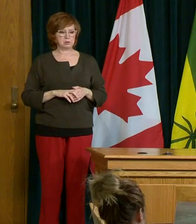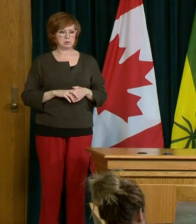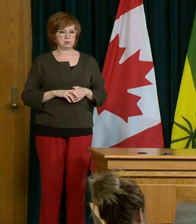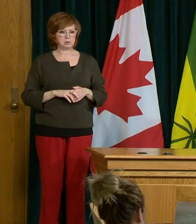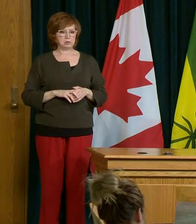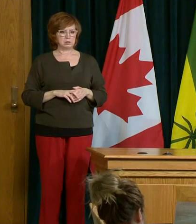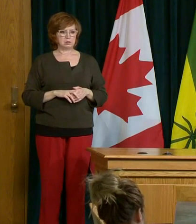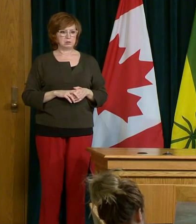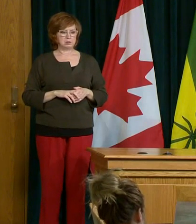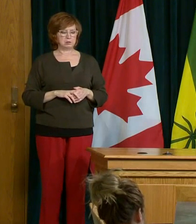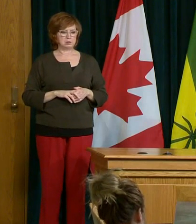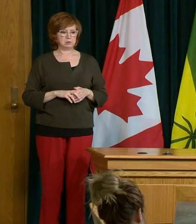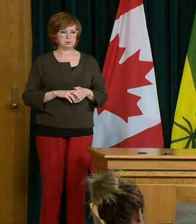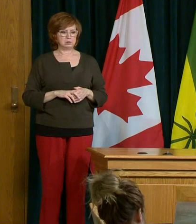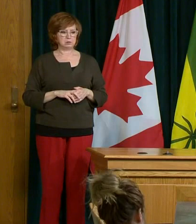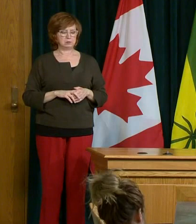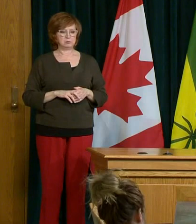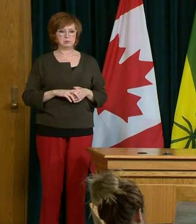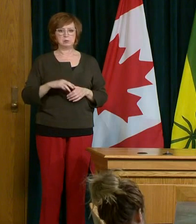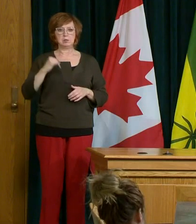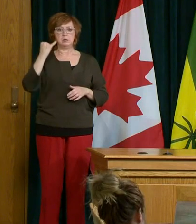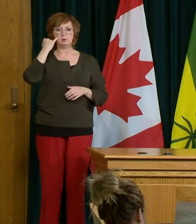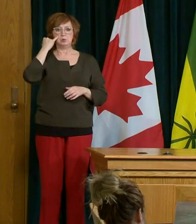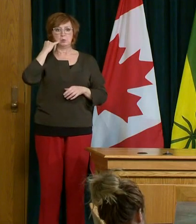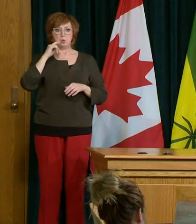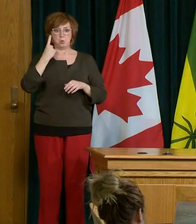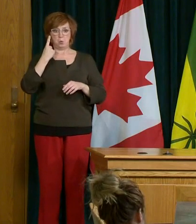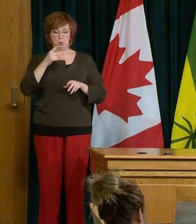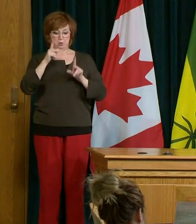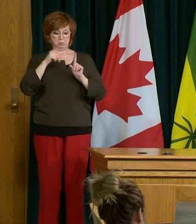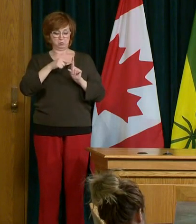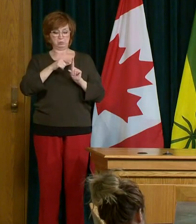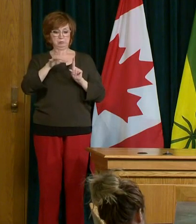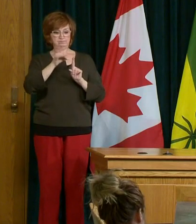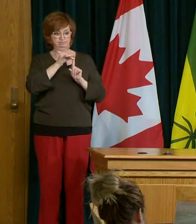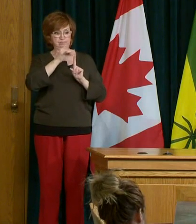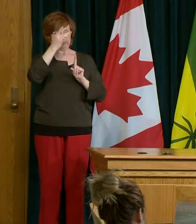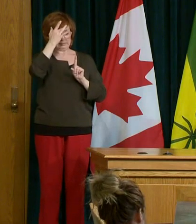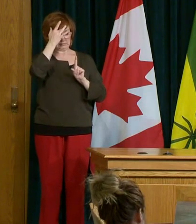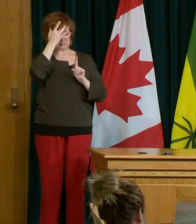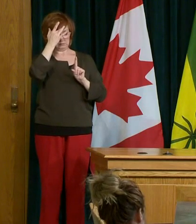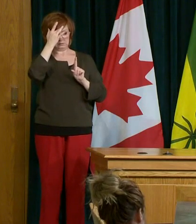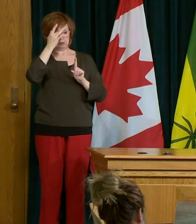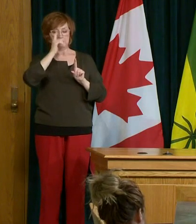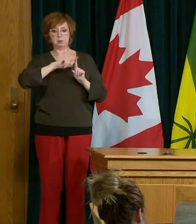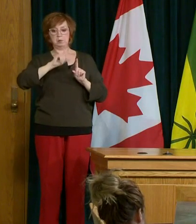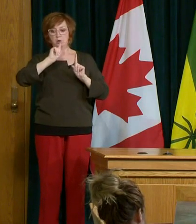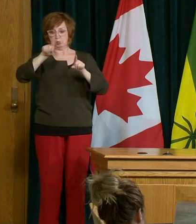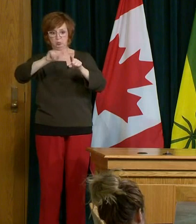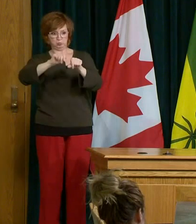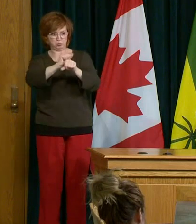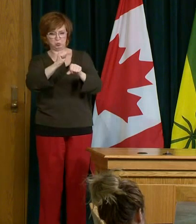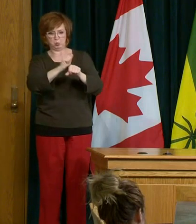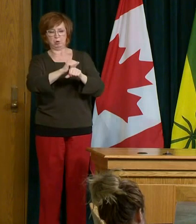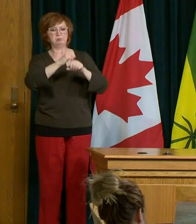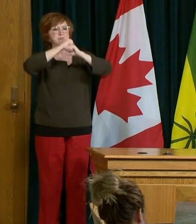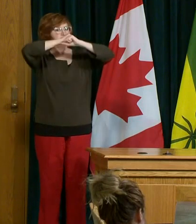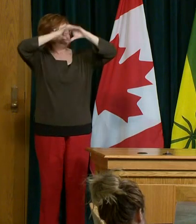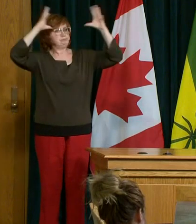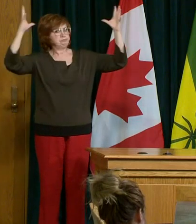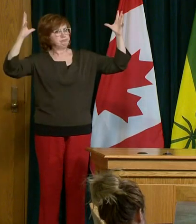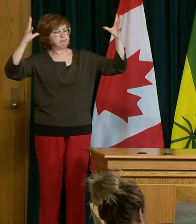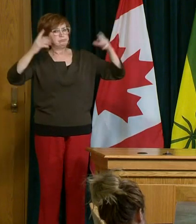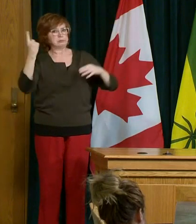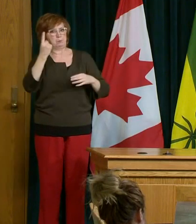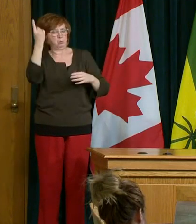COVID-19 in the community but works in a small workplace, public health always will investigate those settings. But if it's just limited to a few employees and there's no